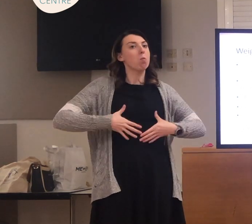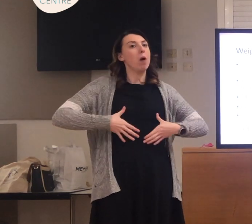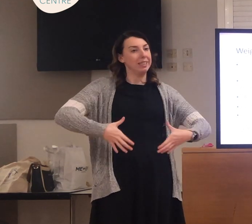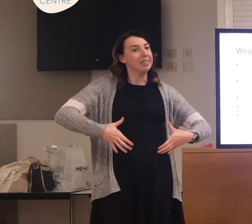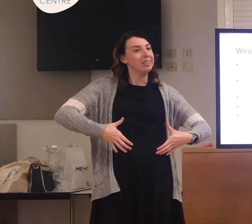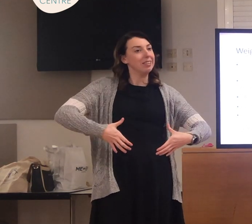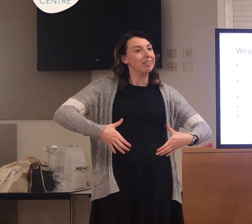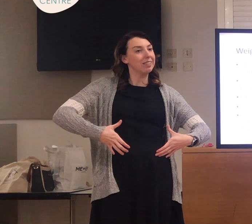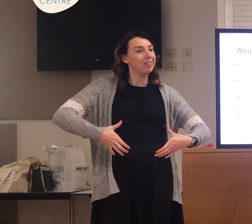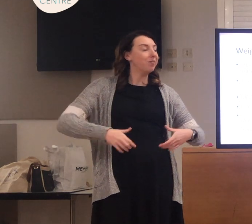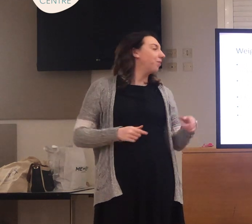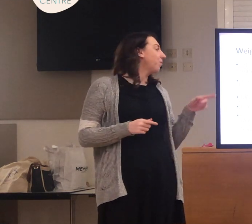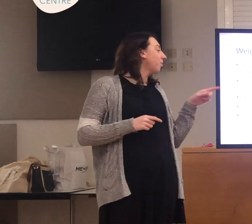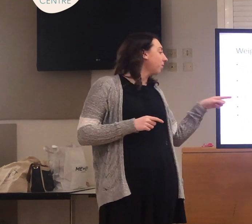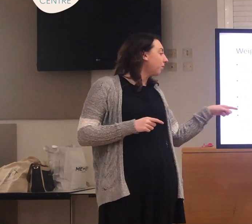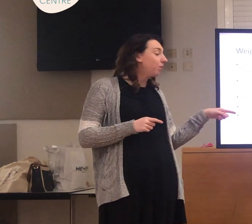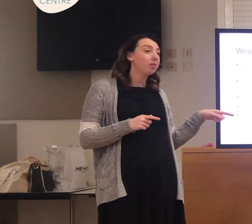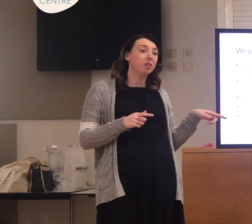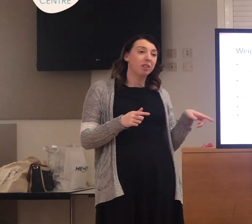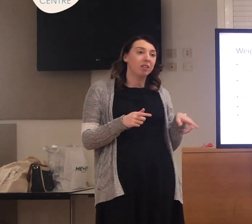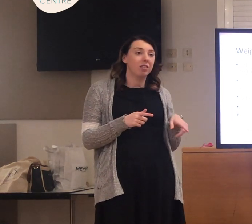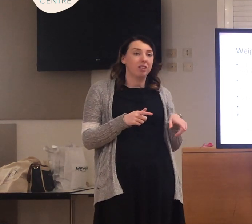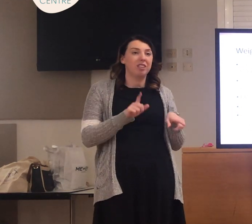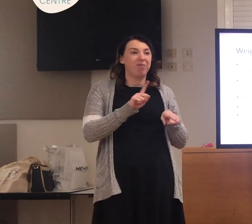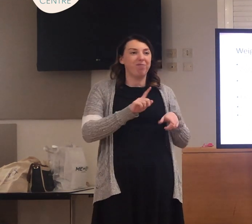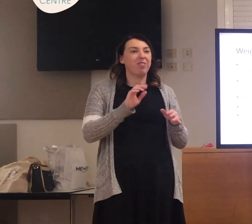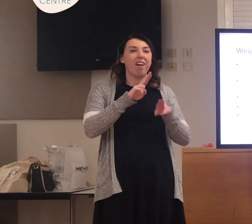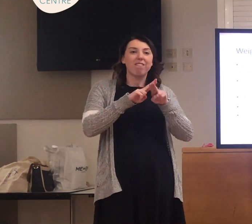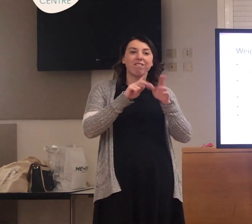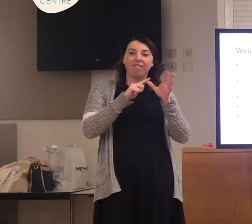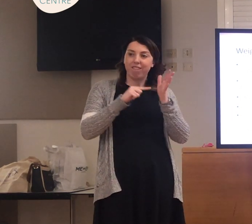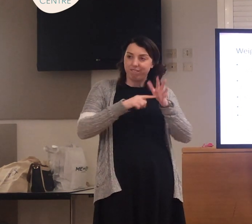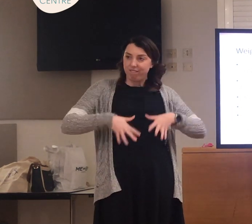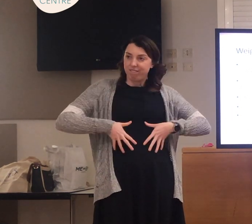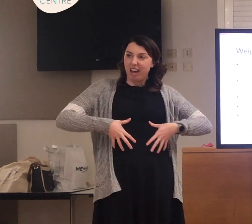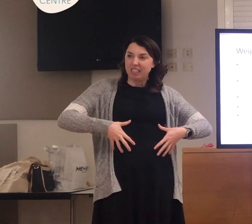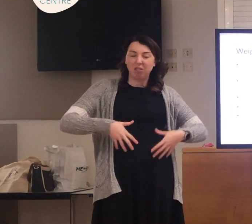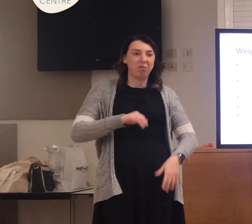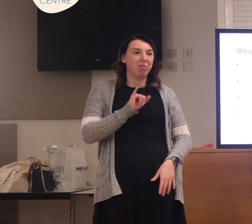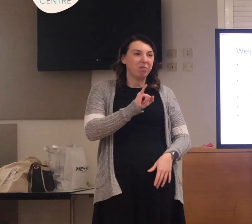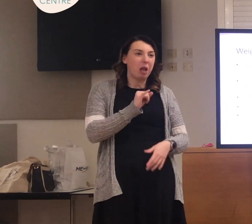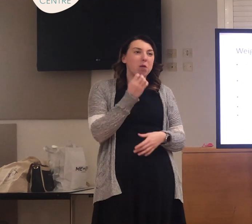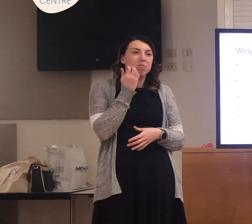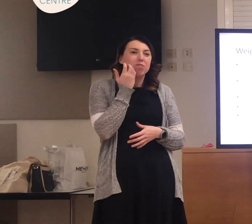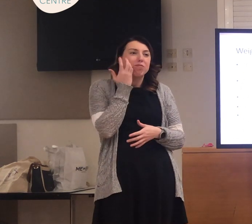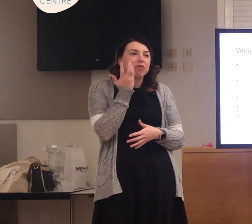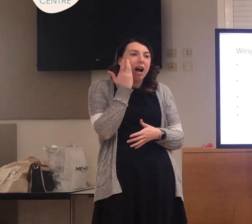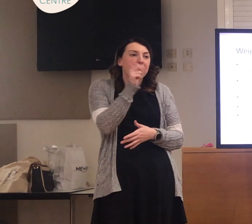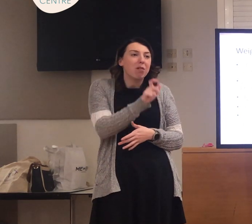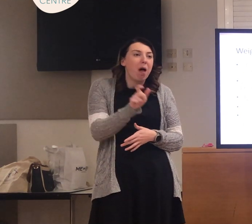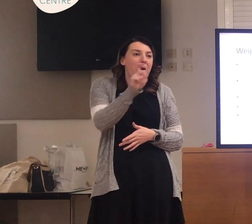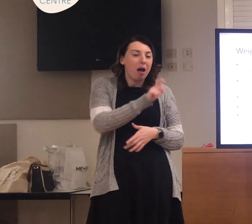gain. And this is nasty fat. This is the sort of brown, we call it